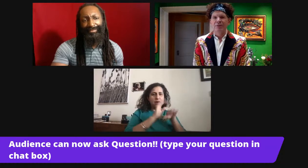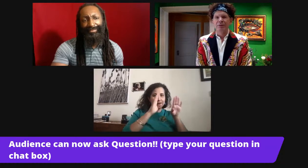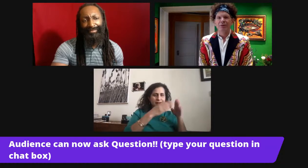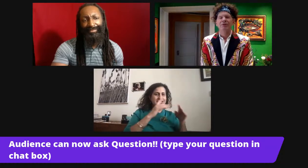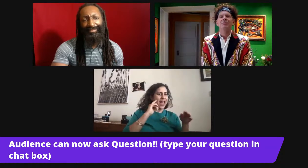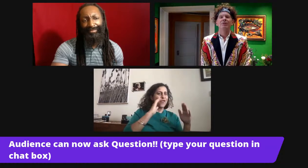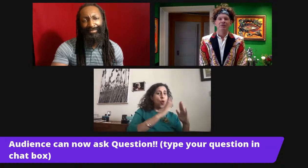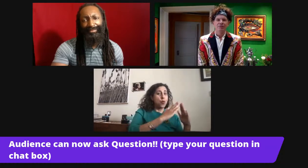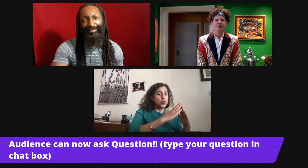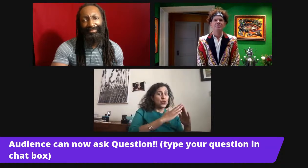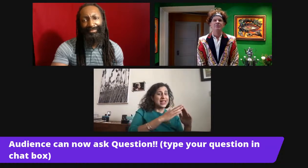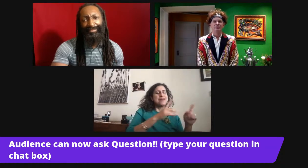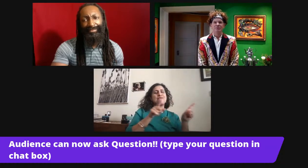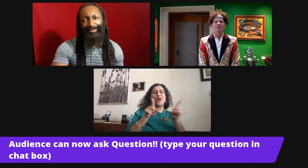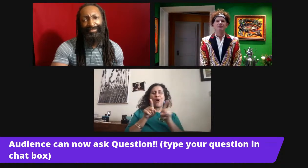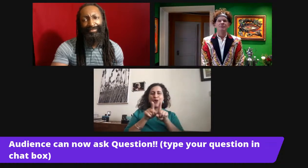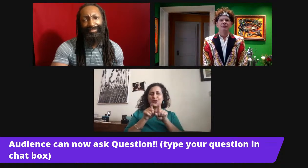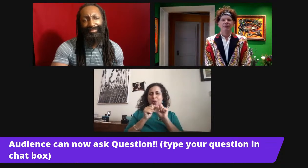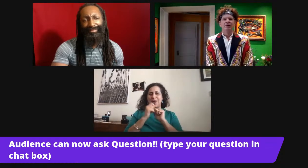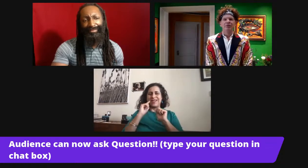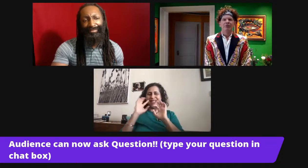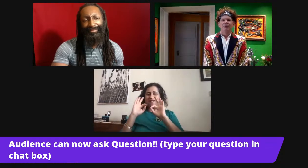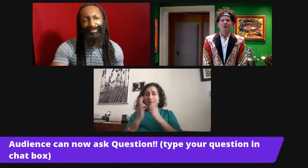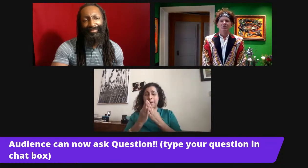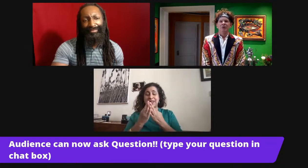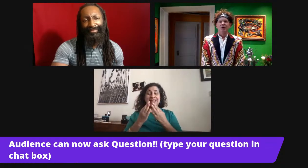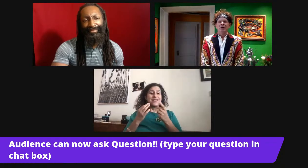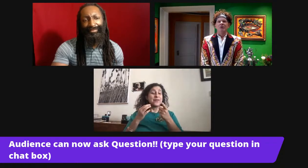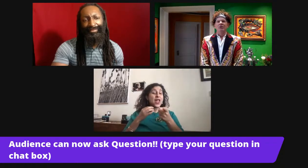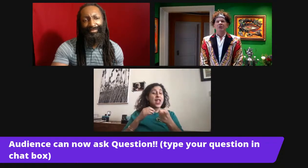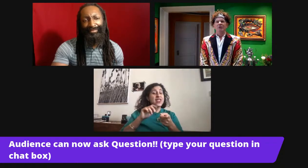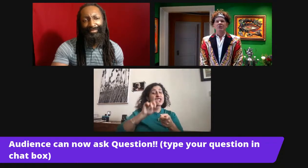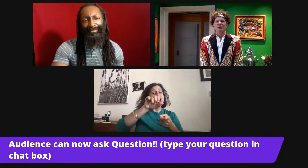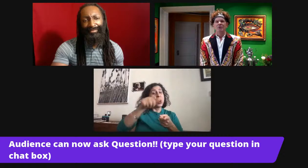to develop your foundation. So your community and your family.